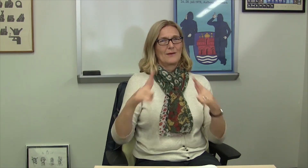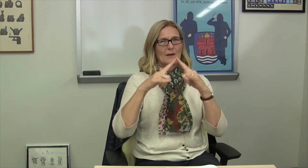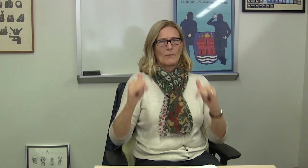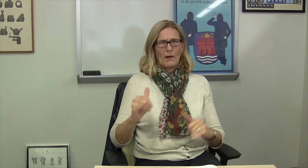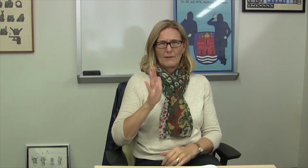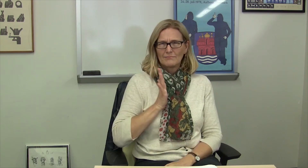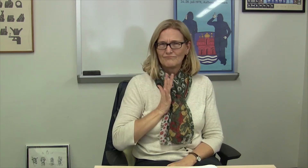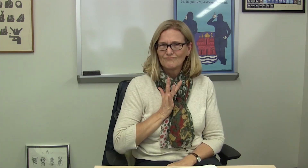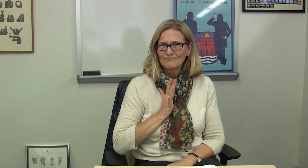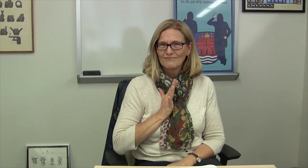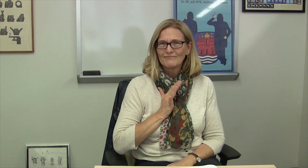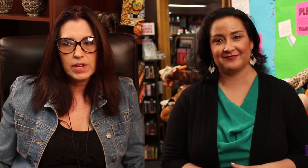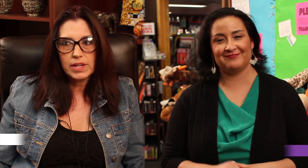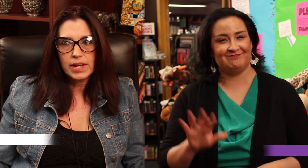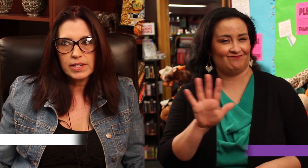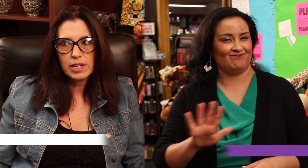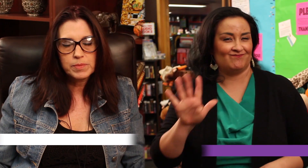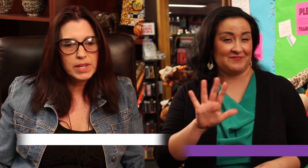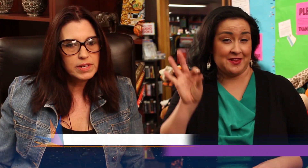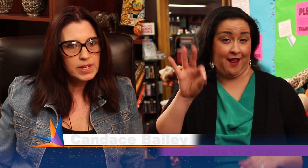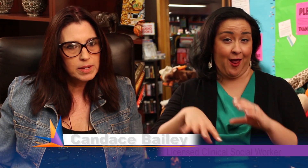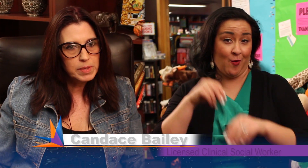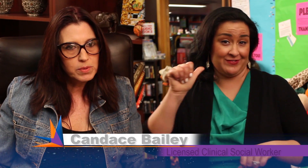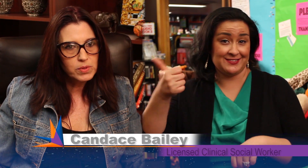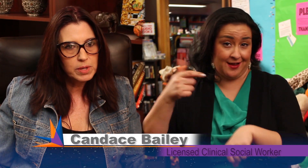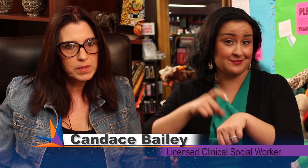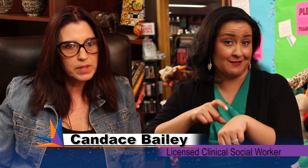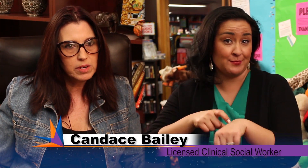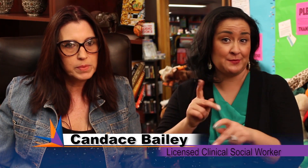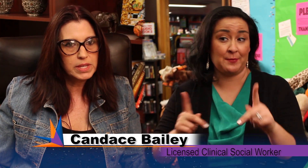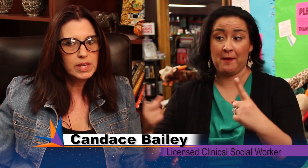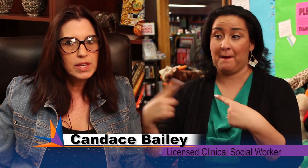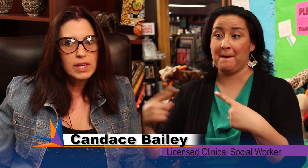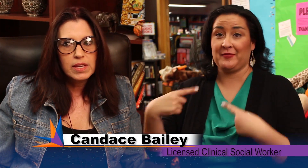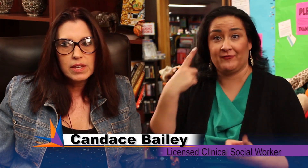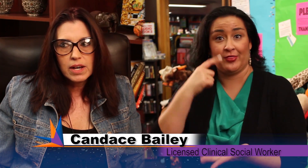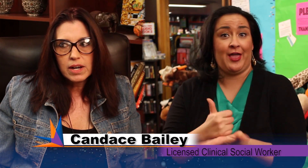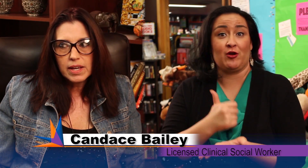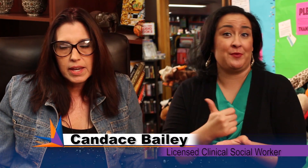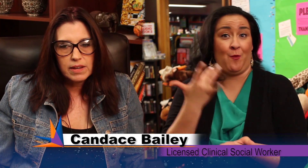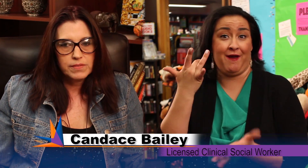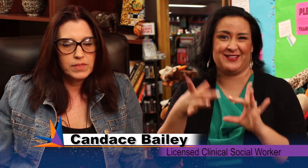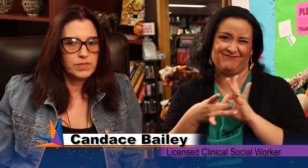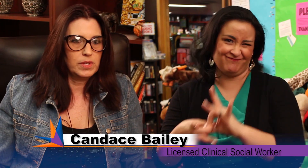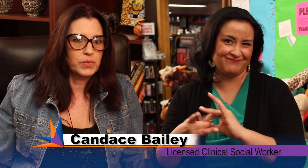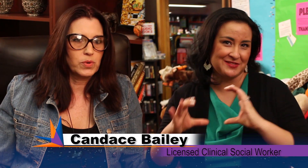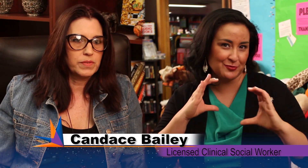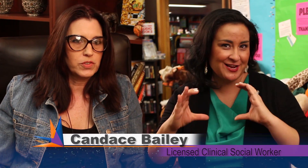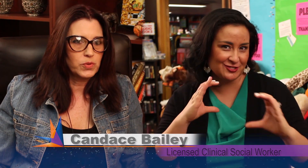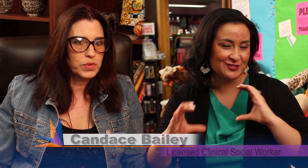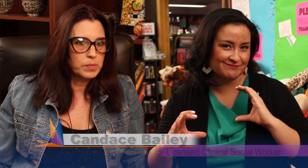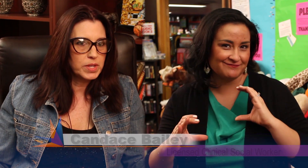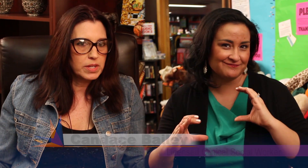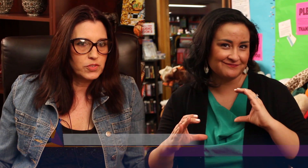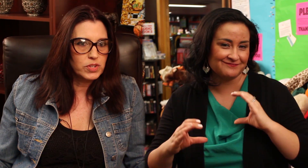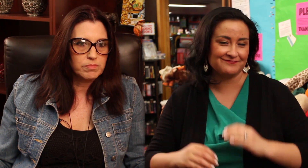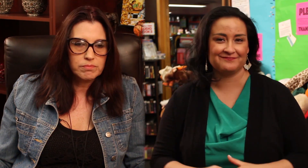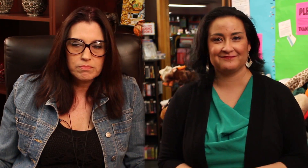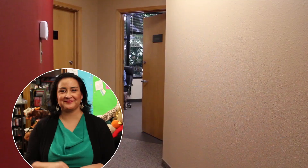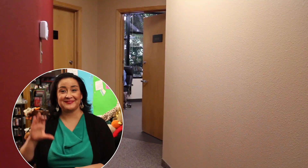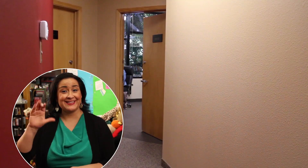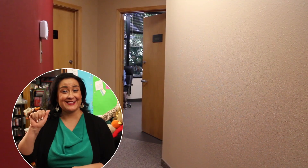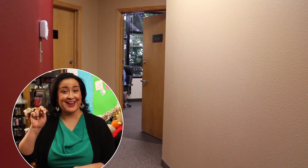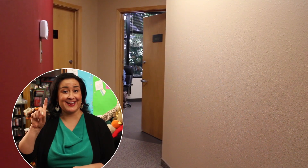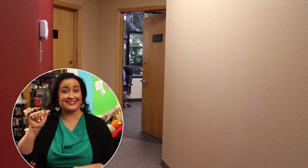they're developing their language. 9 times out of 10 people who come to therapy have some sort of issue with